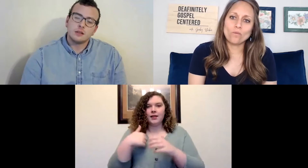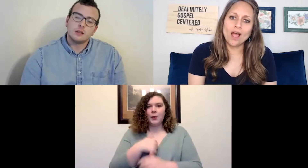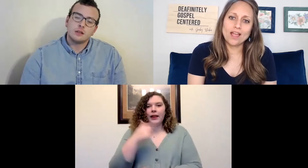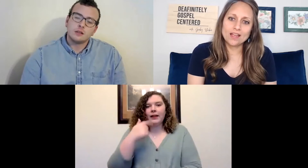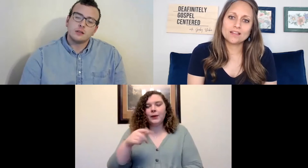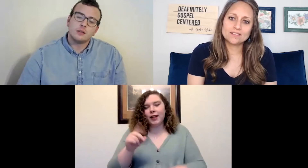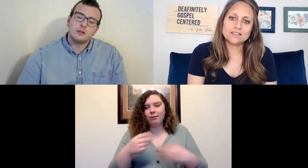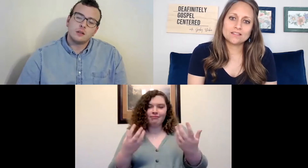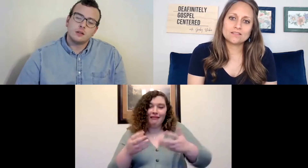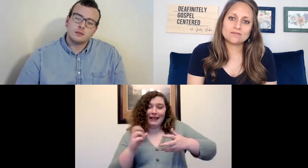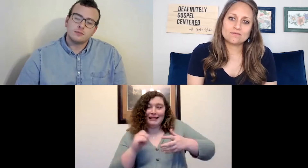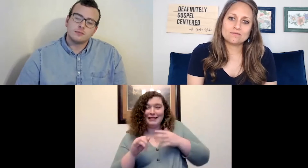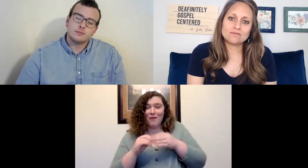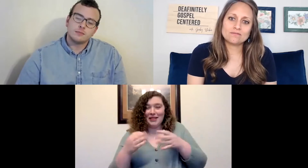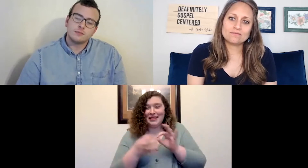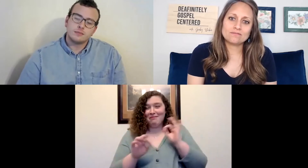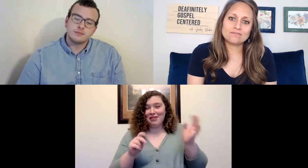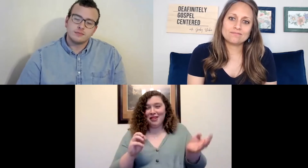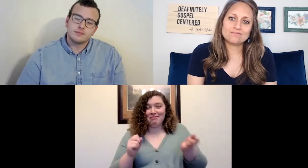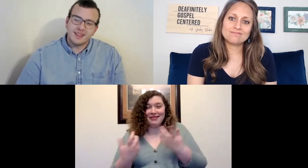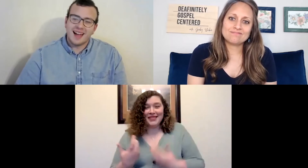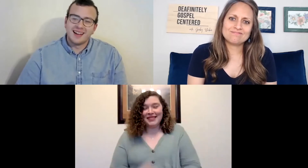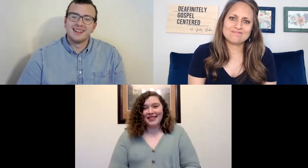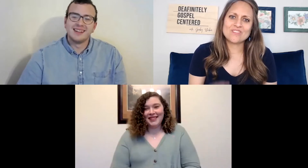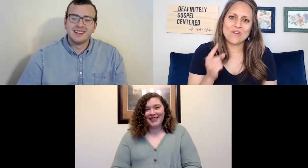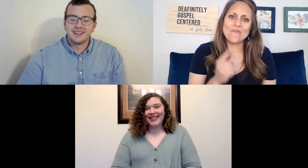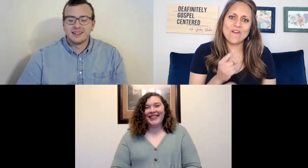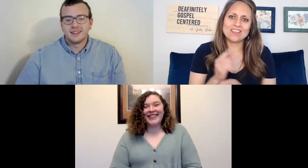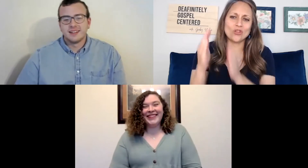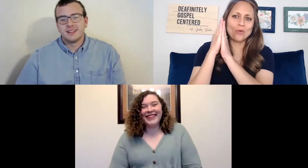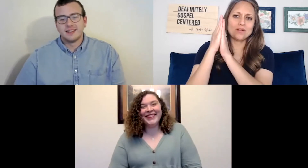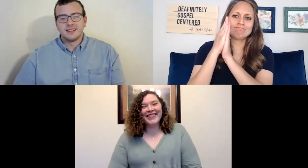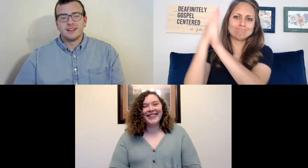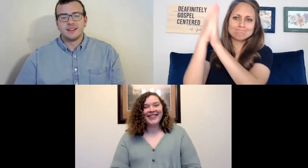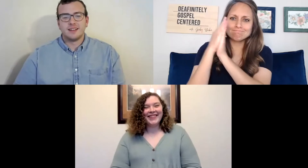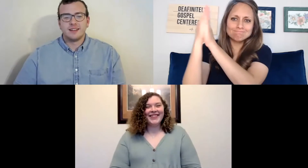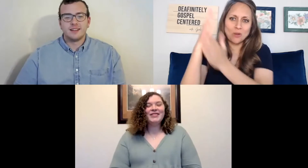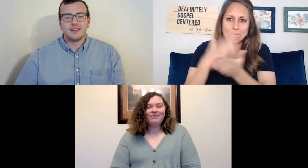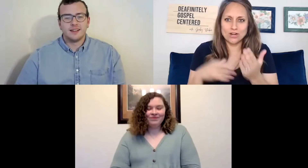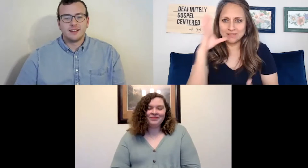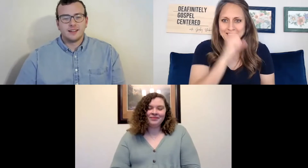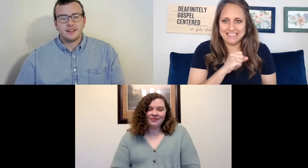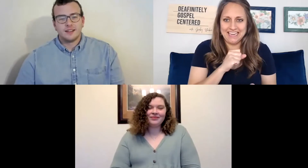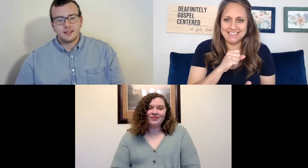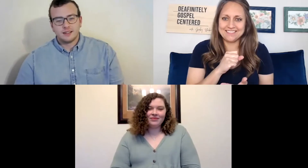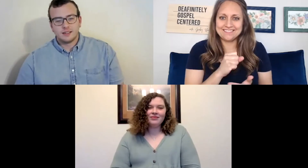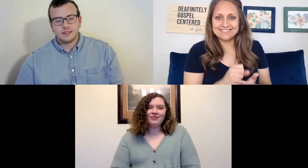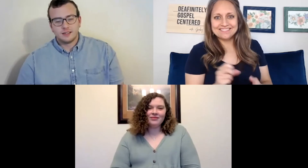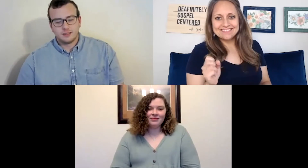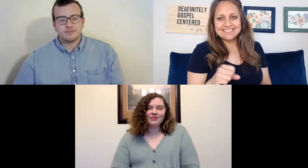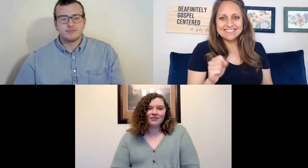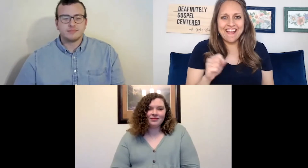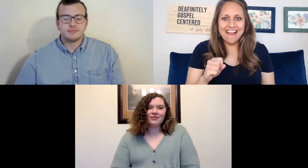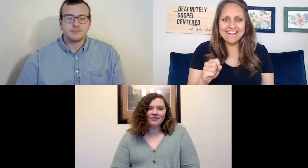have a relationship with him closely like we think we do. I mean, just to kind of put it in simpler terms. The relationship part is missing.